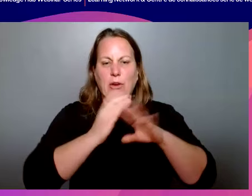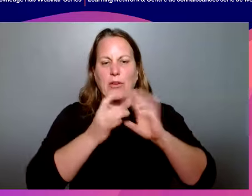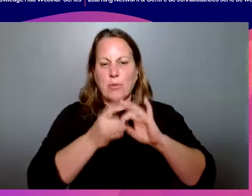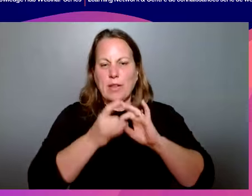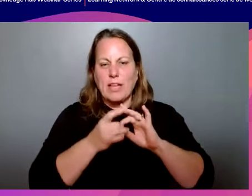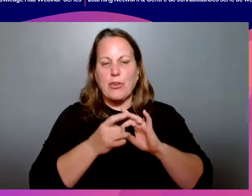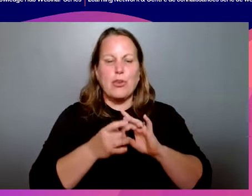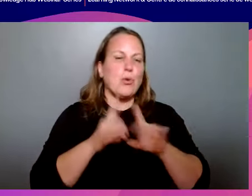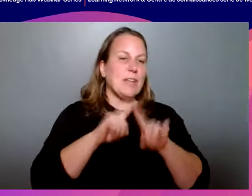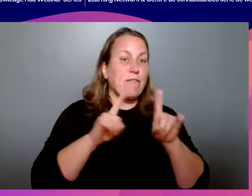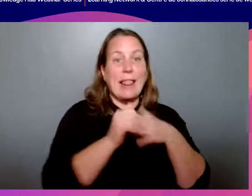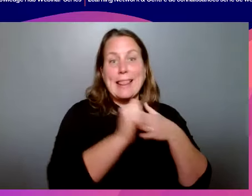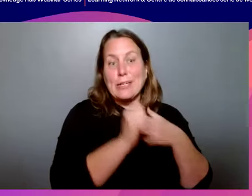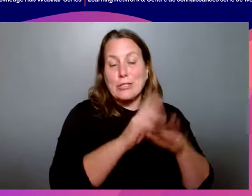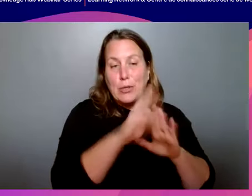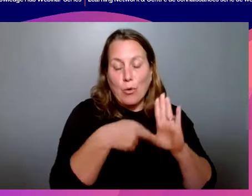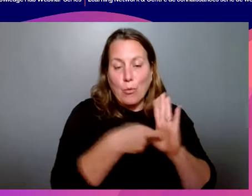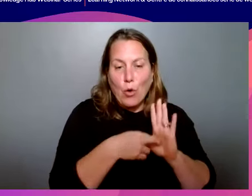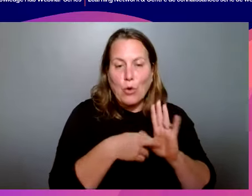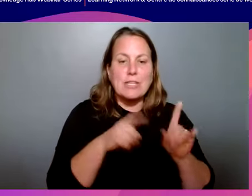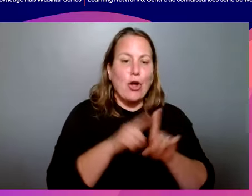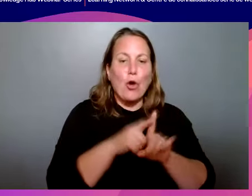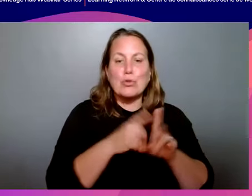roles, and workplace cultures that